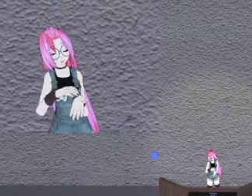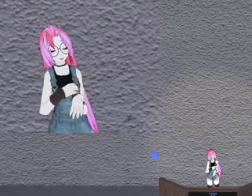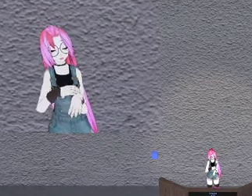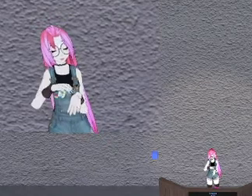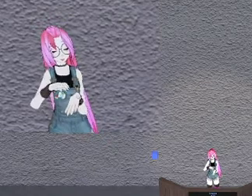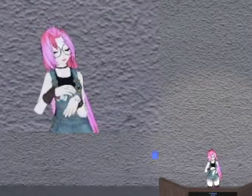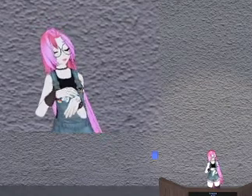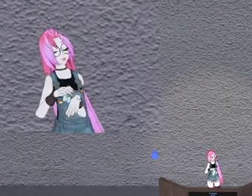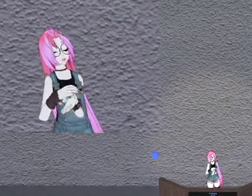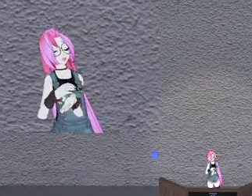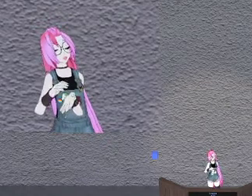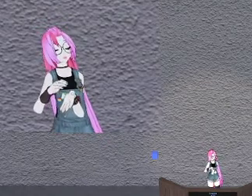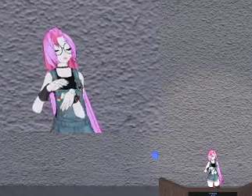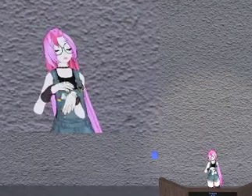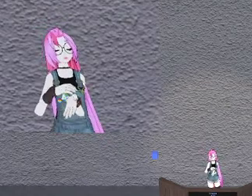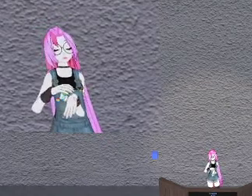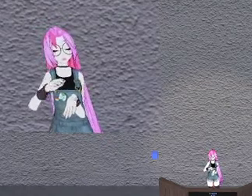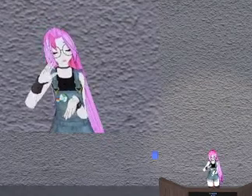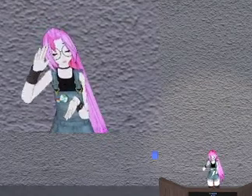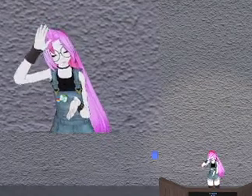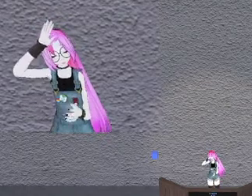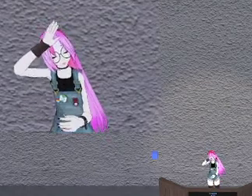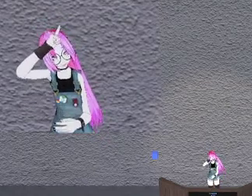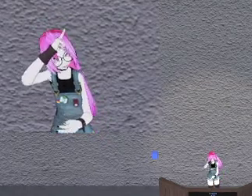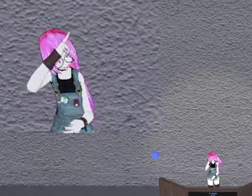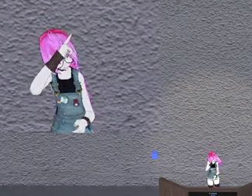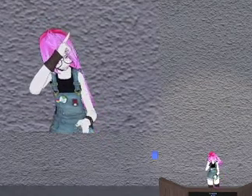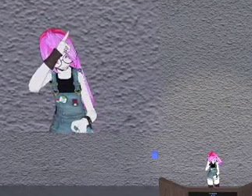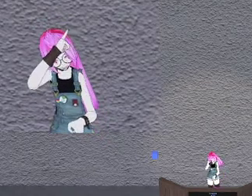you. Yep, I forgive you.